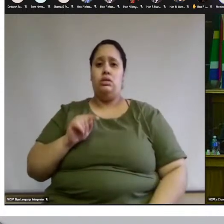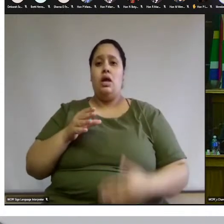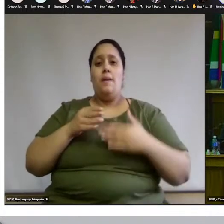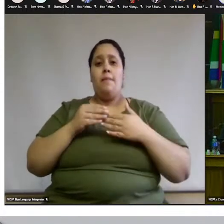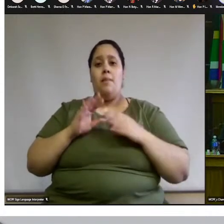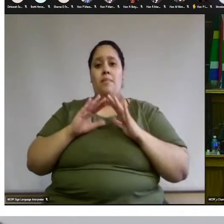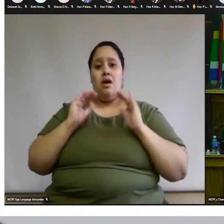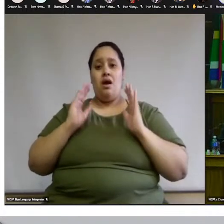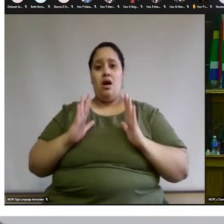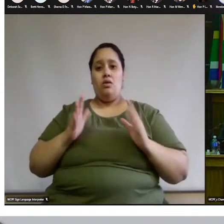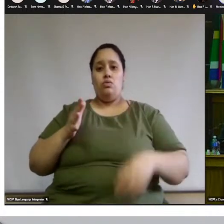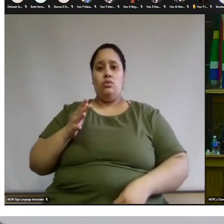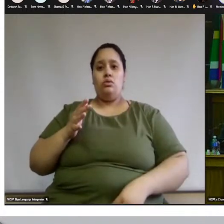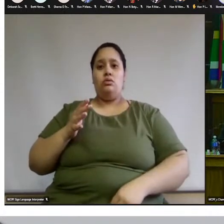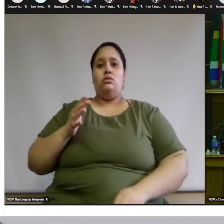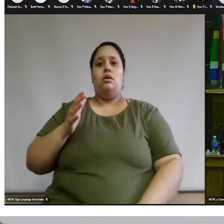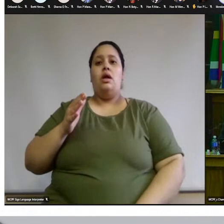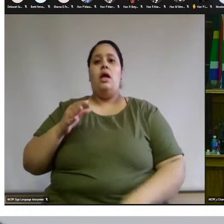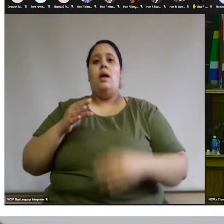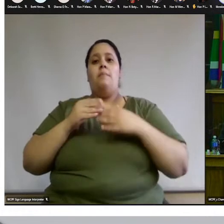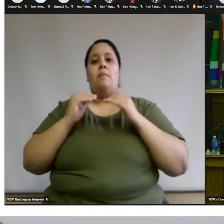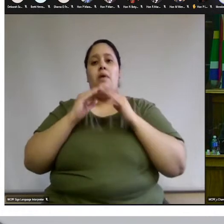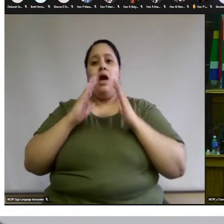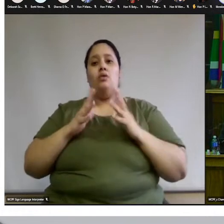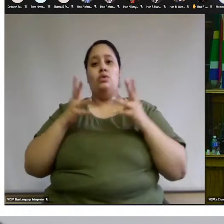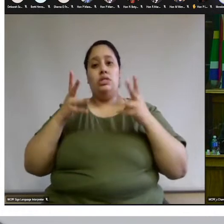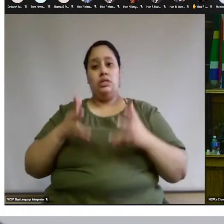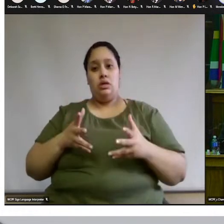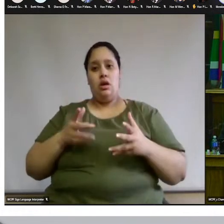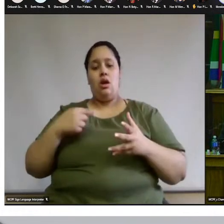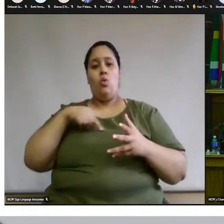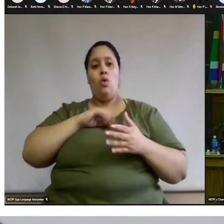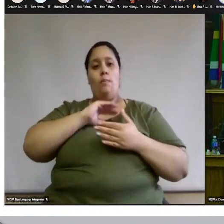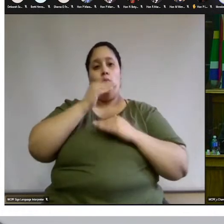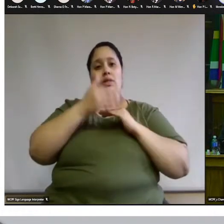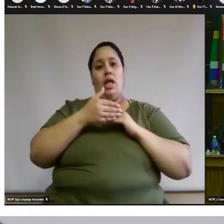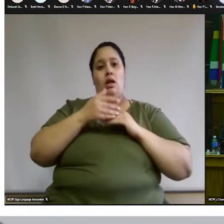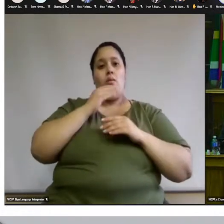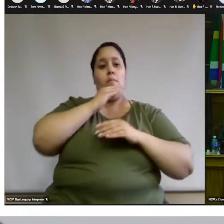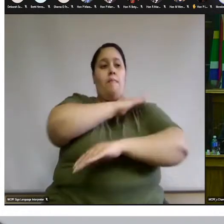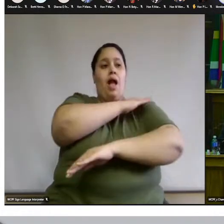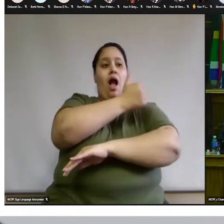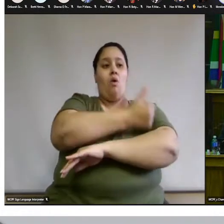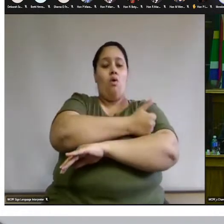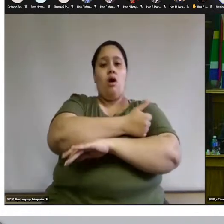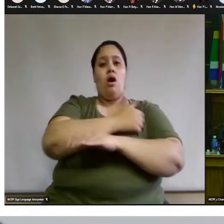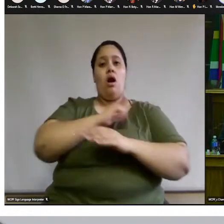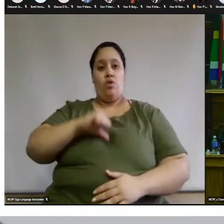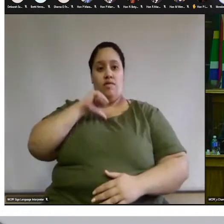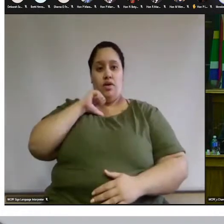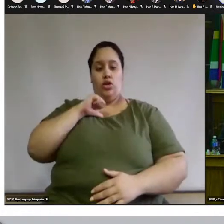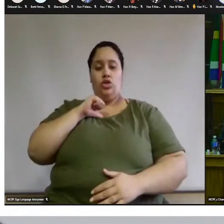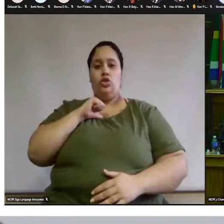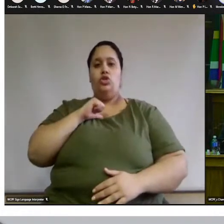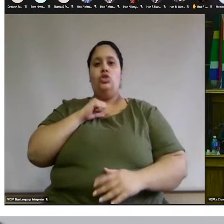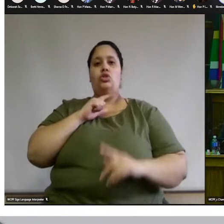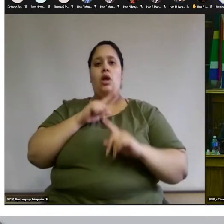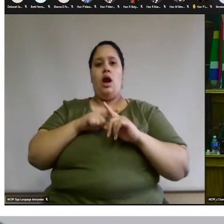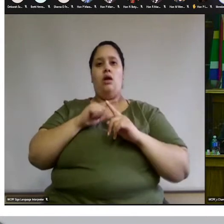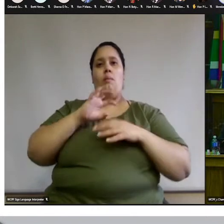this House, we are protected by the powers, privileges, and immunities of Parliament and